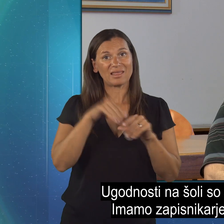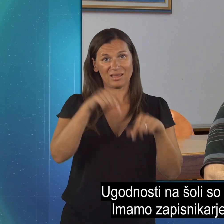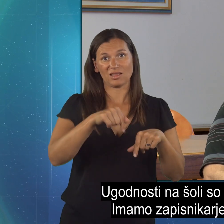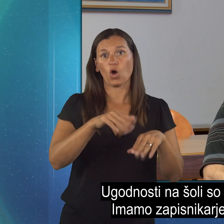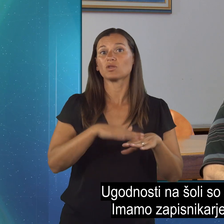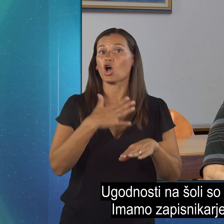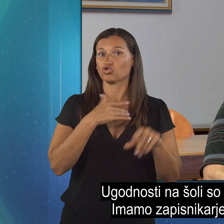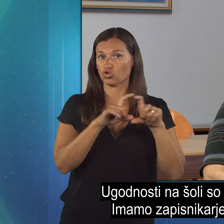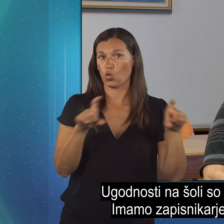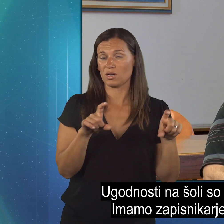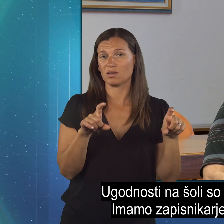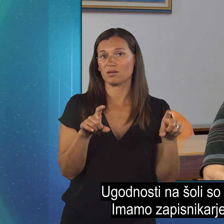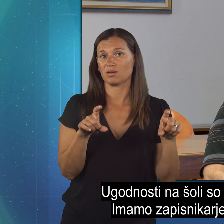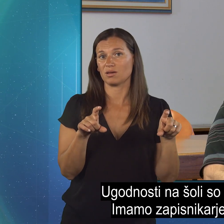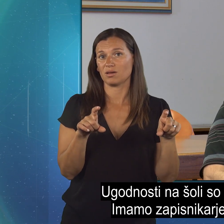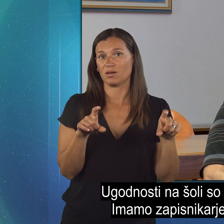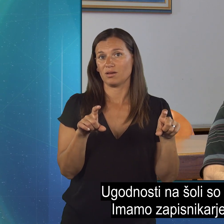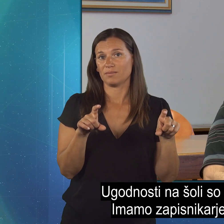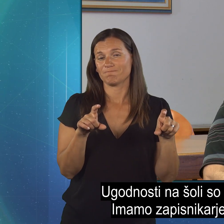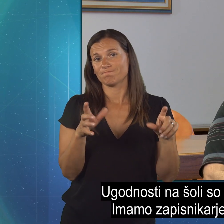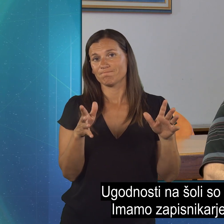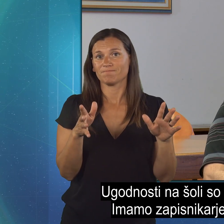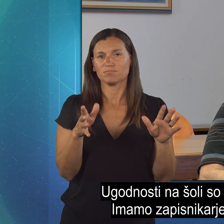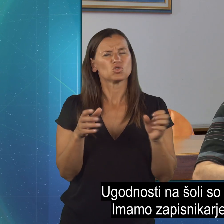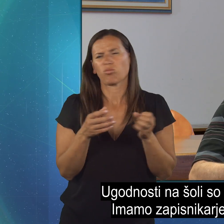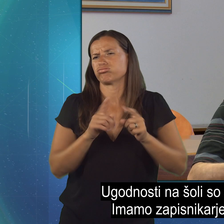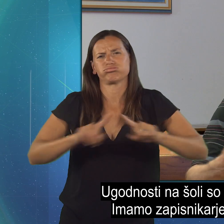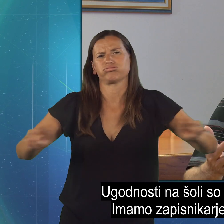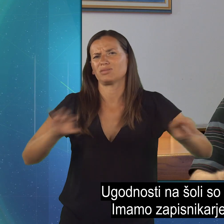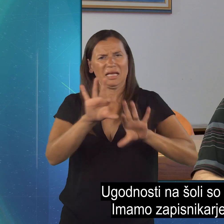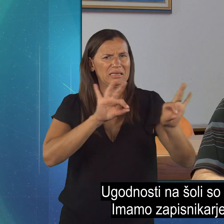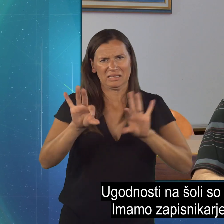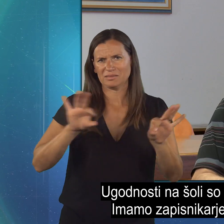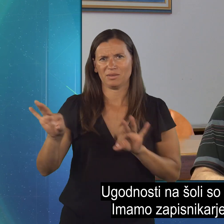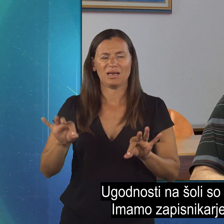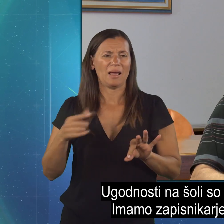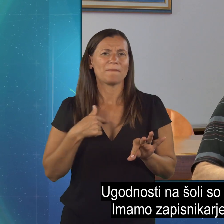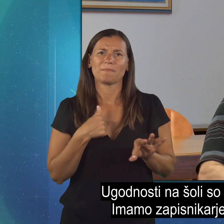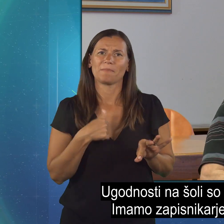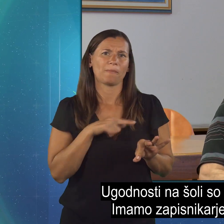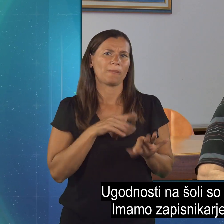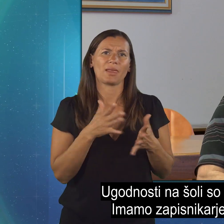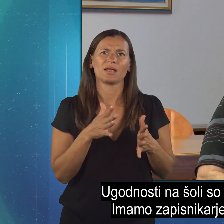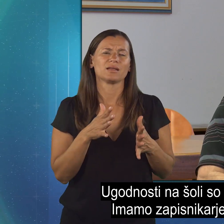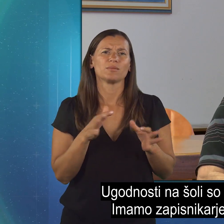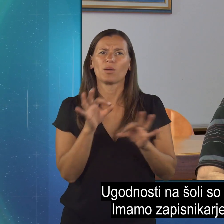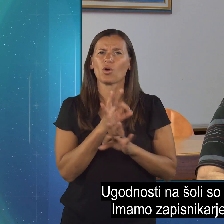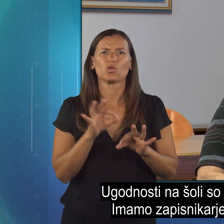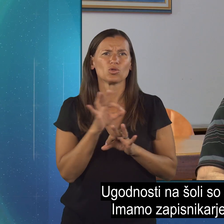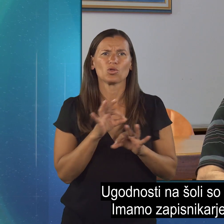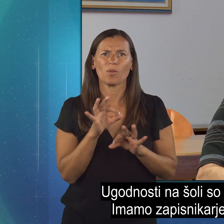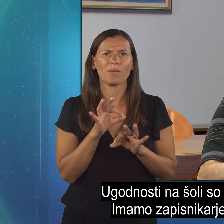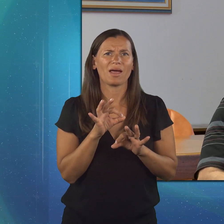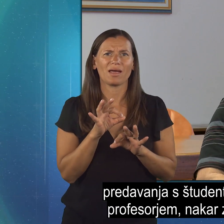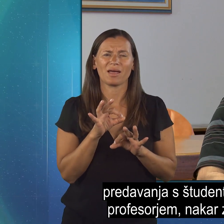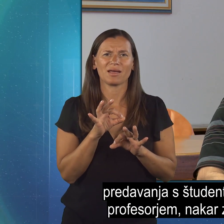Accommodations at the school are very, very wide-ranging. We have note takers who